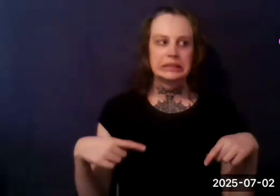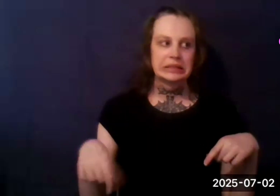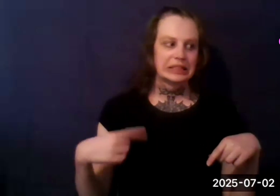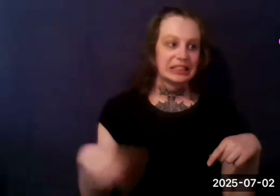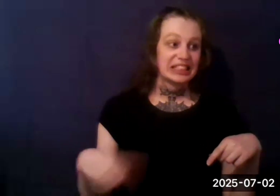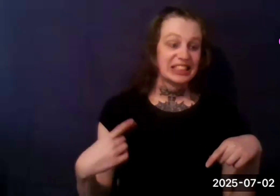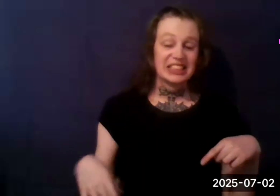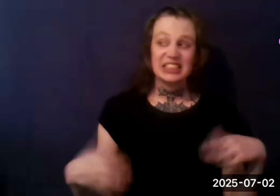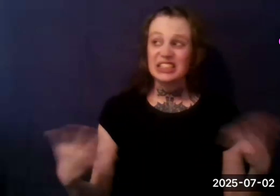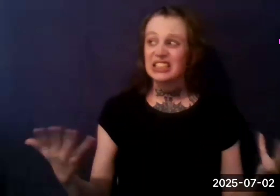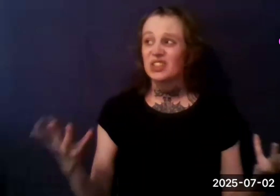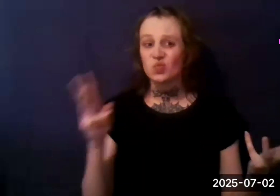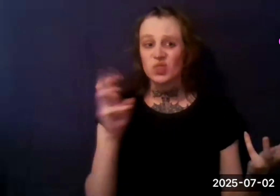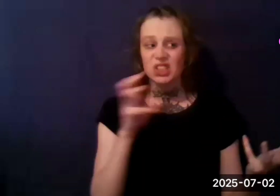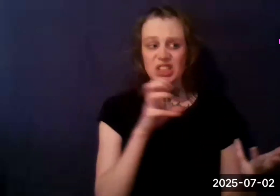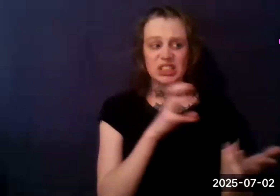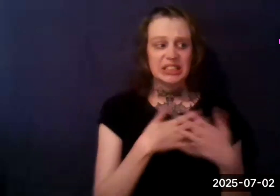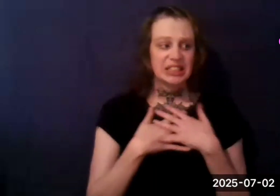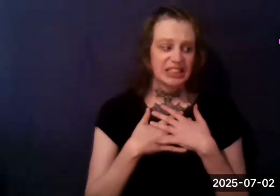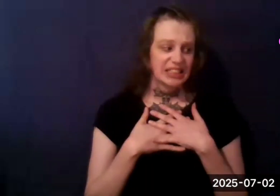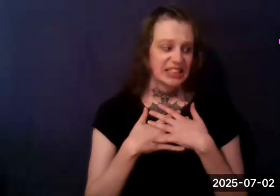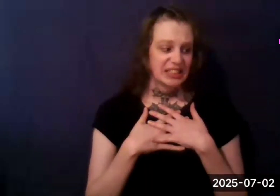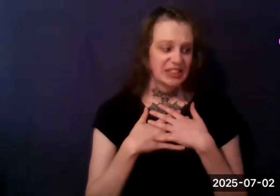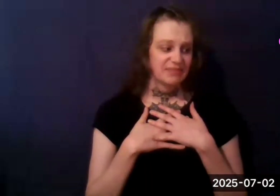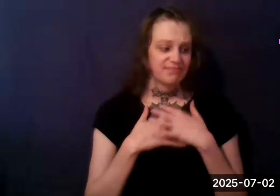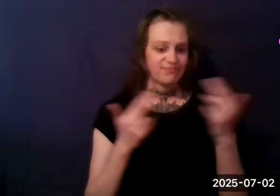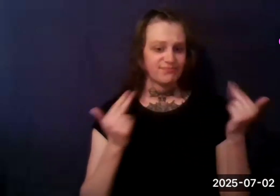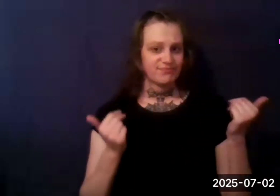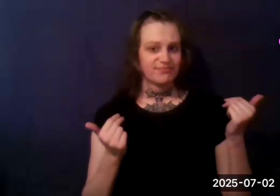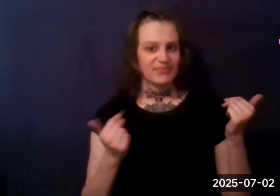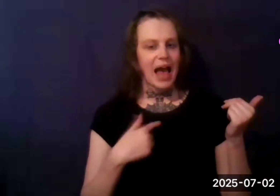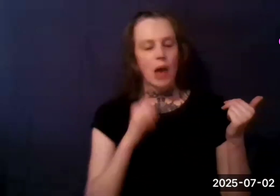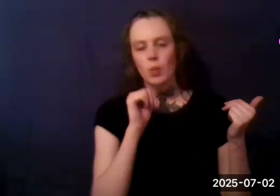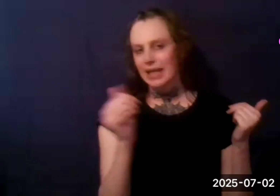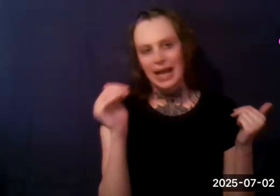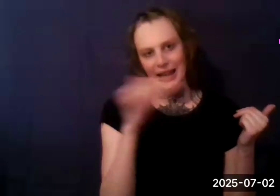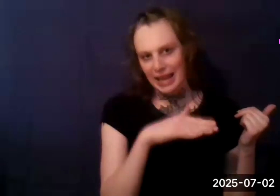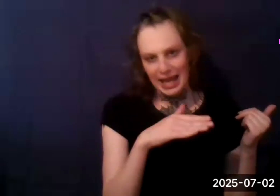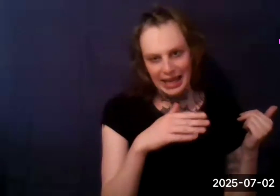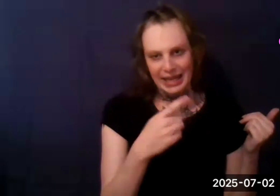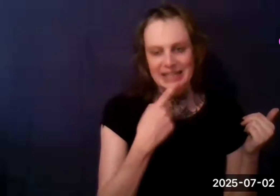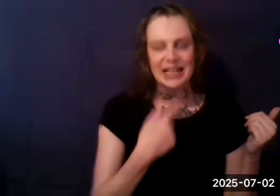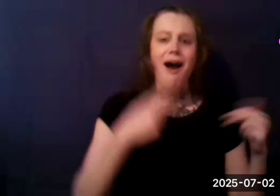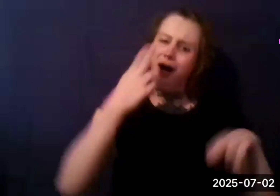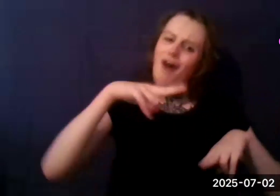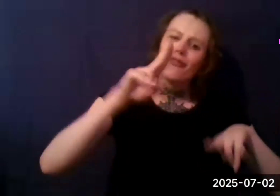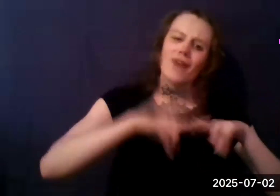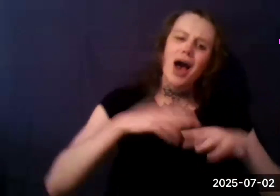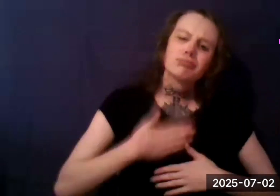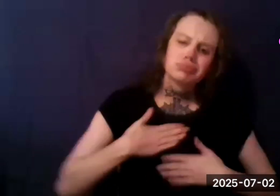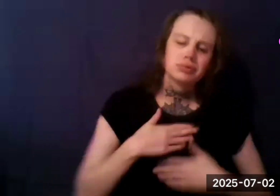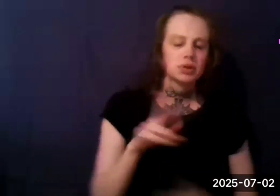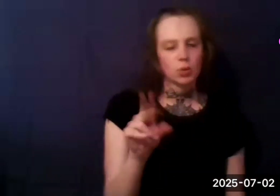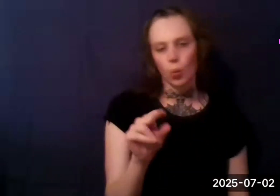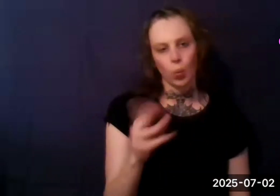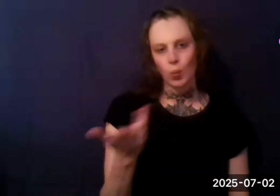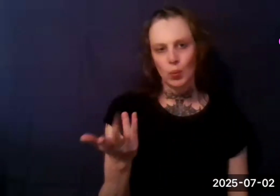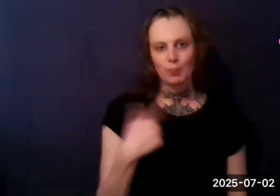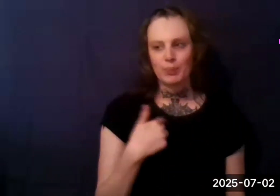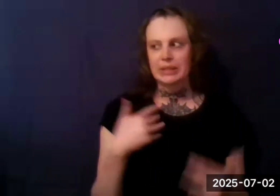so weird. I'm not gonna lie and say I had a blast because it was just so. I was like, I think 60 days max.